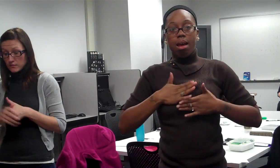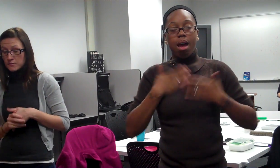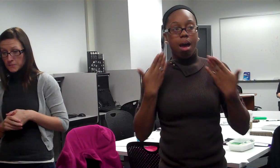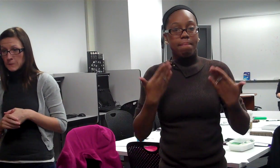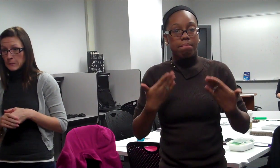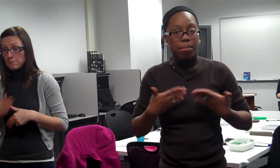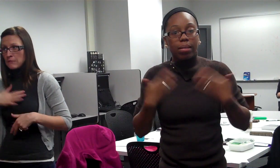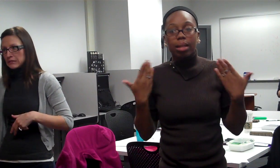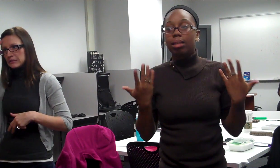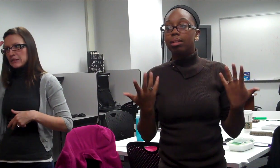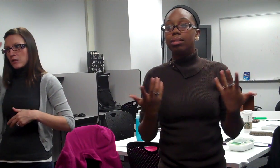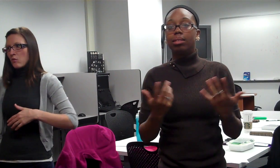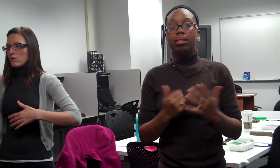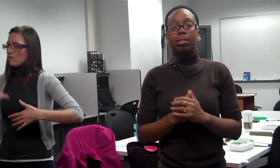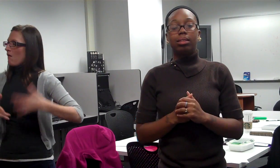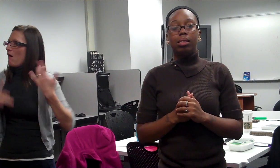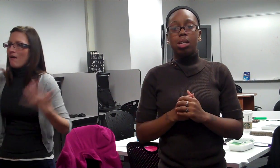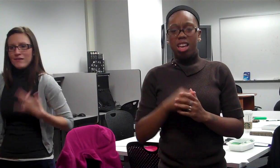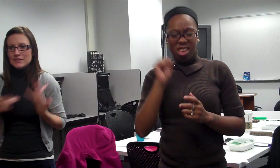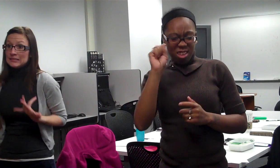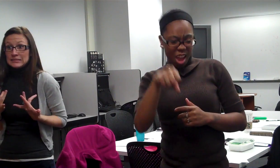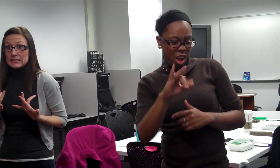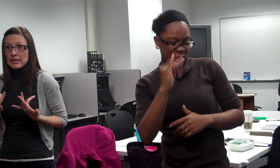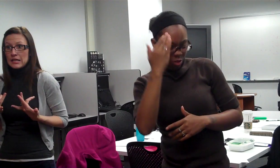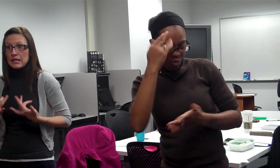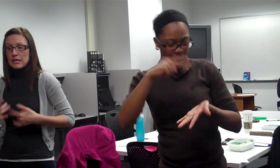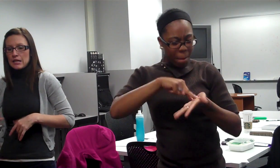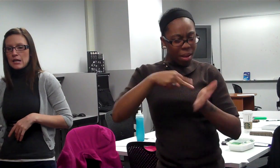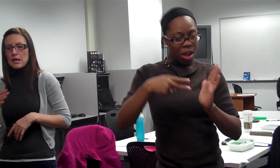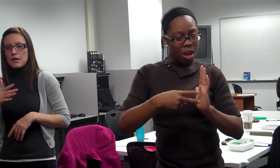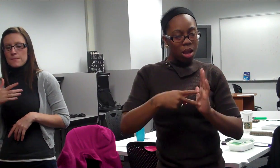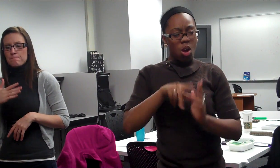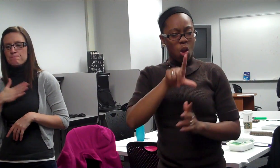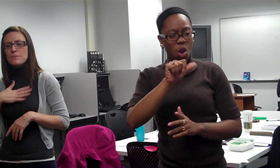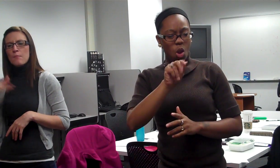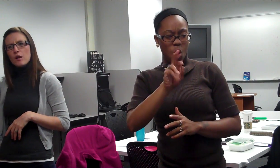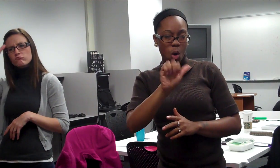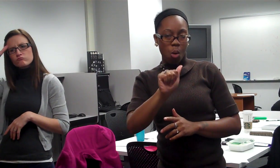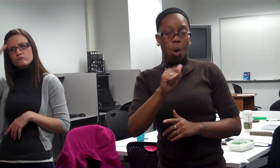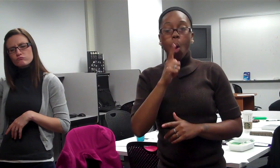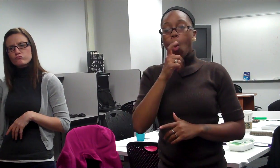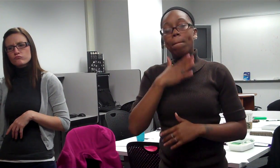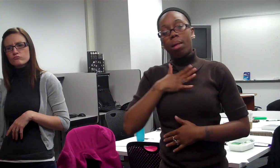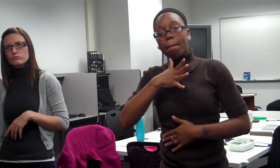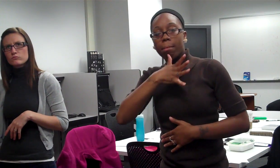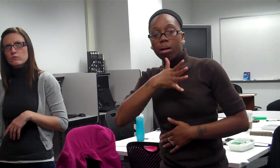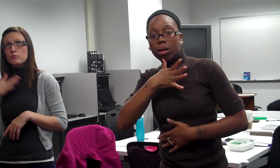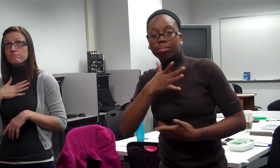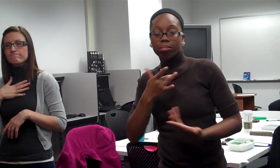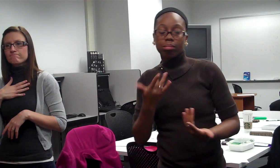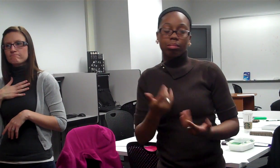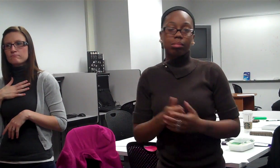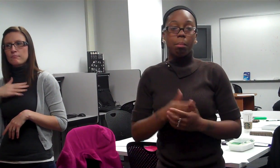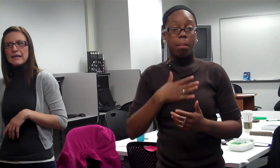going, yeah, well, you know what that means, Laura, who's my mom. So his sister goes, you know what that means? You're bad